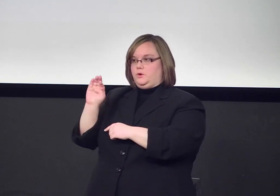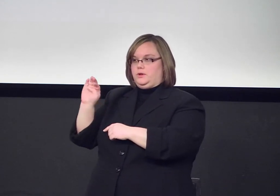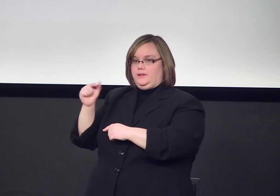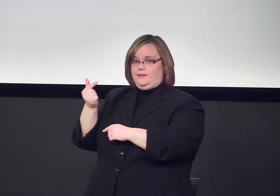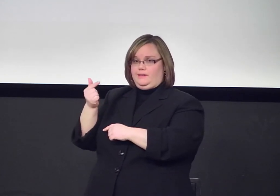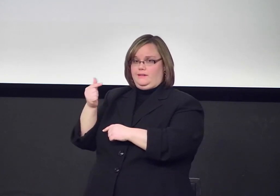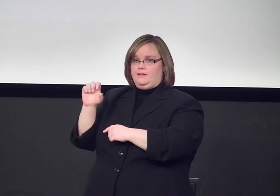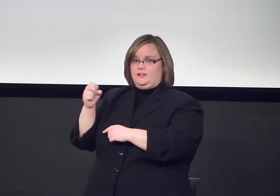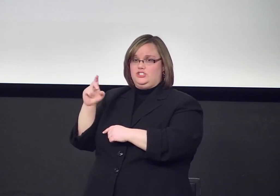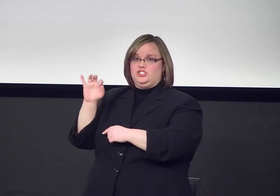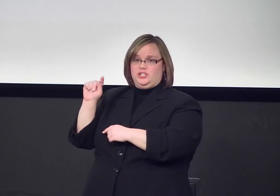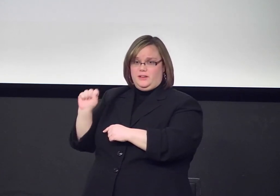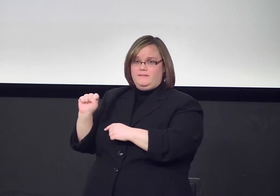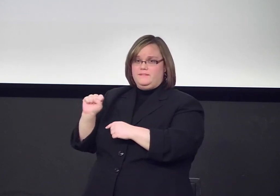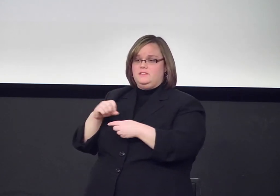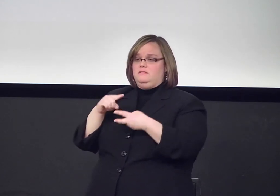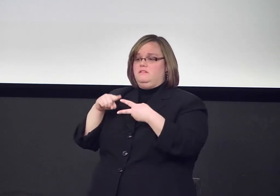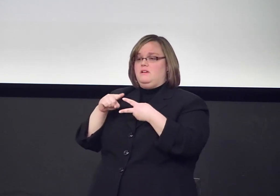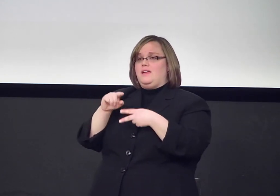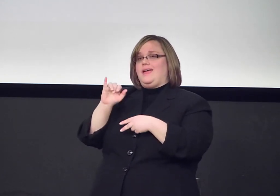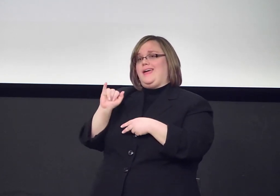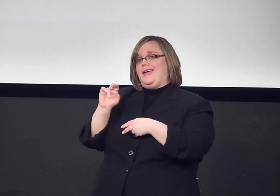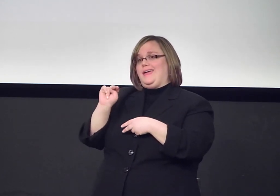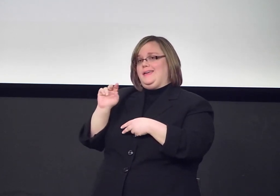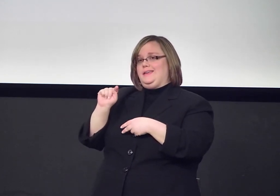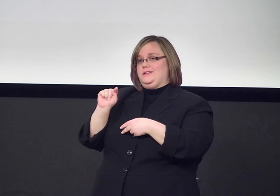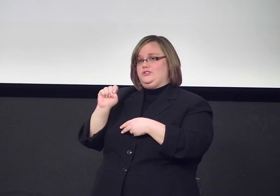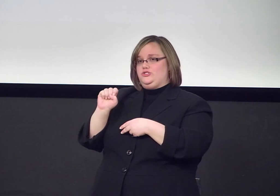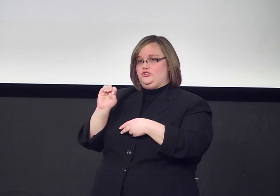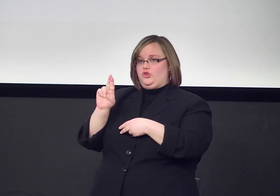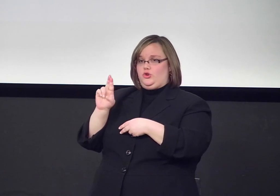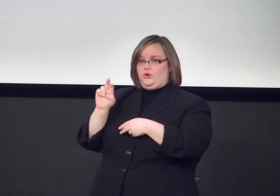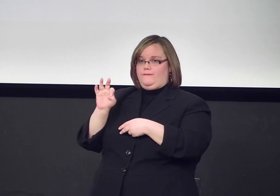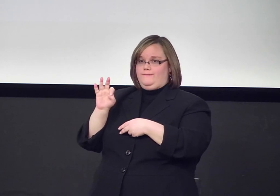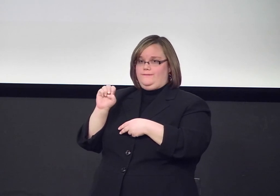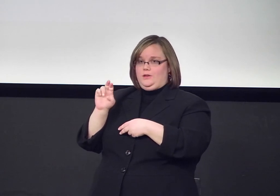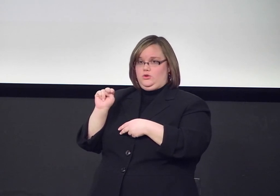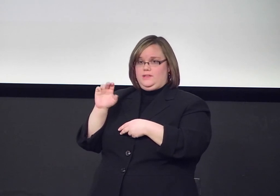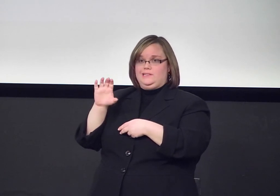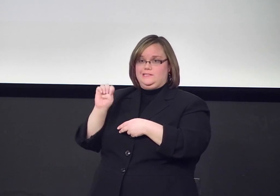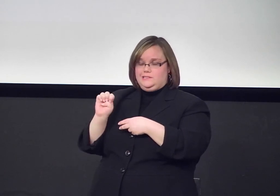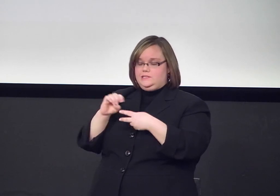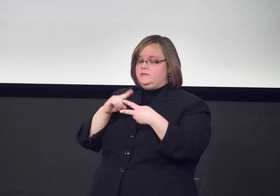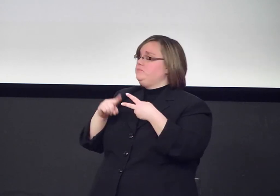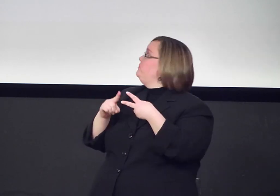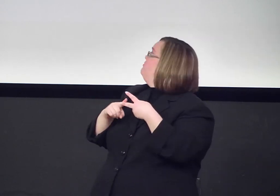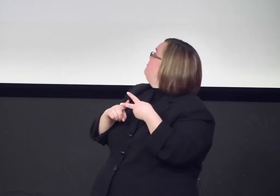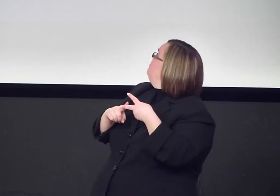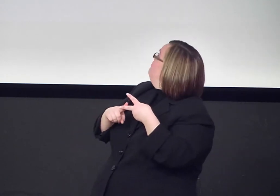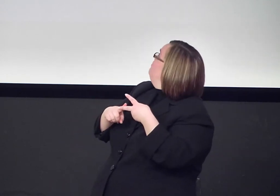Included 2 types of footing shifts. The first was interference of technical